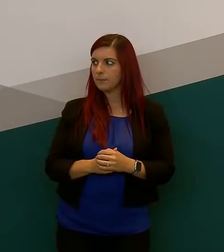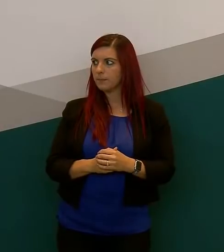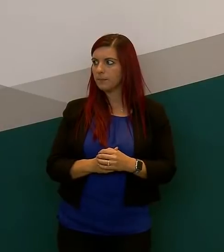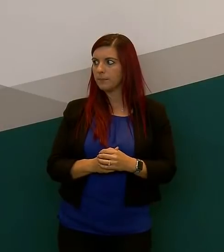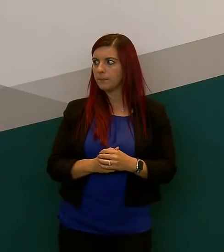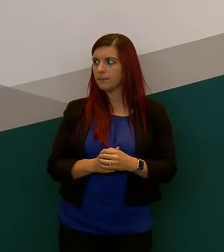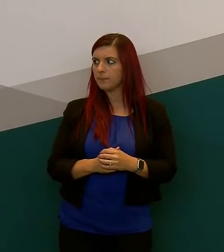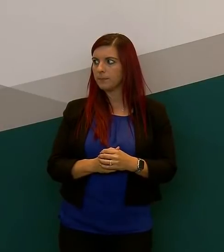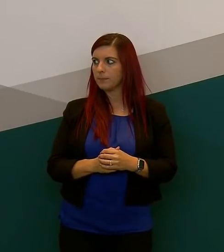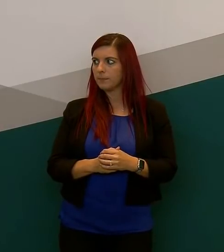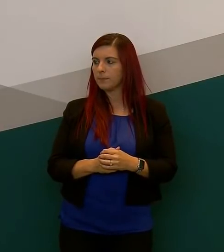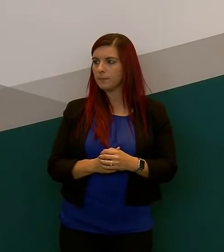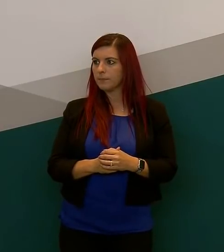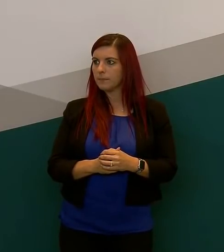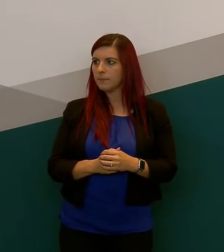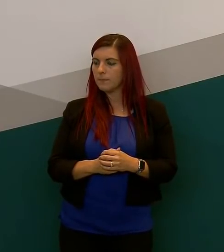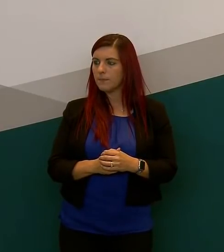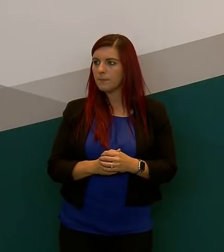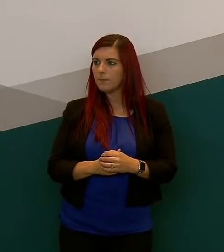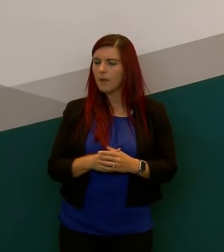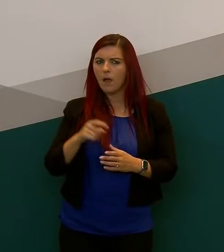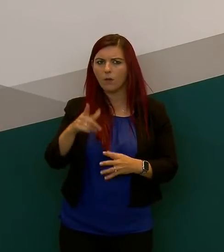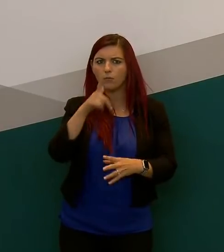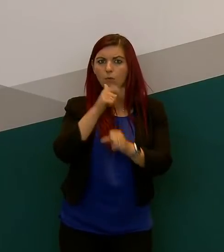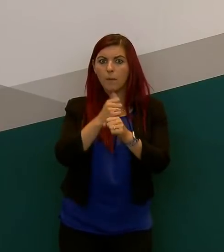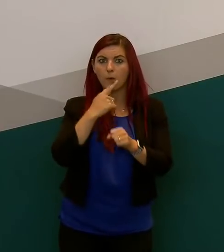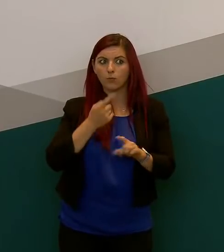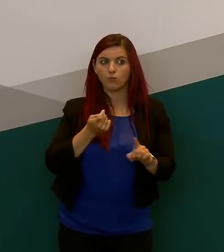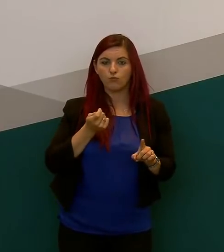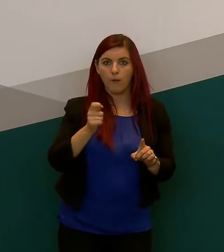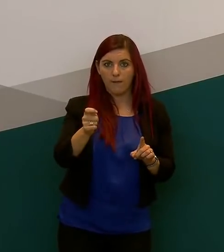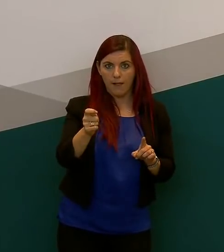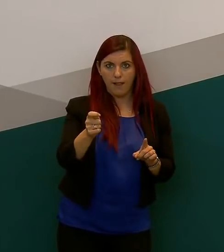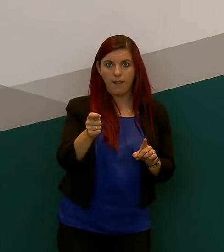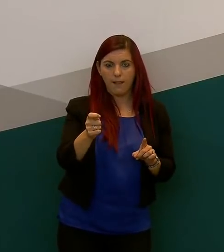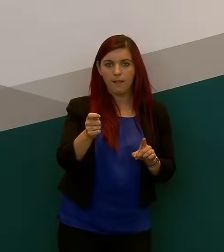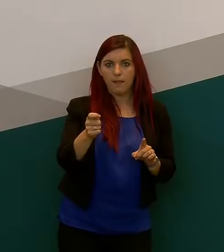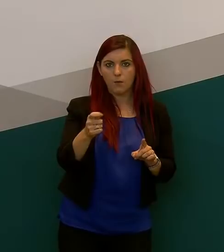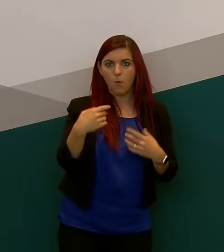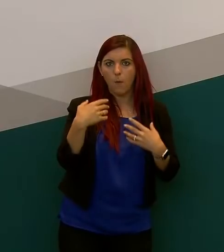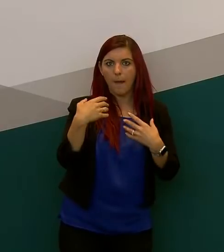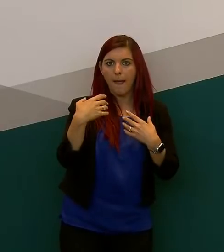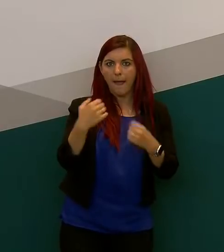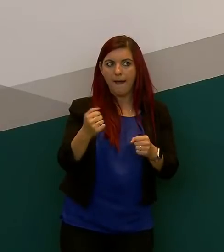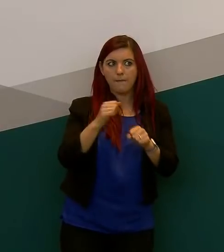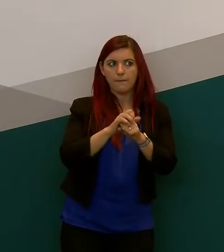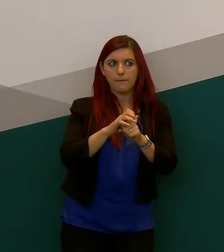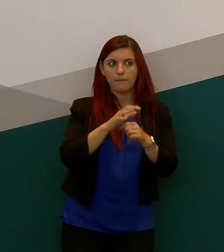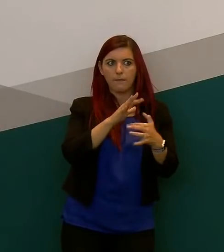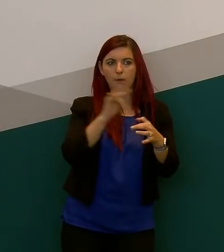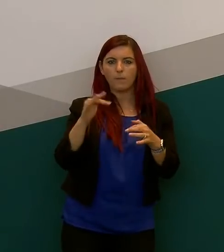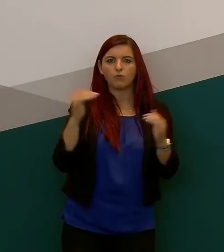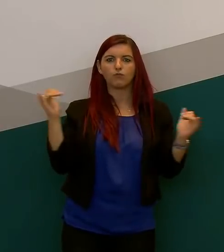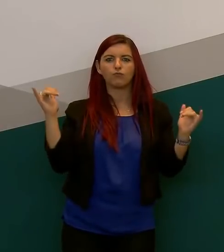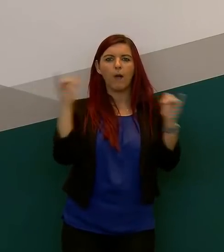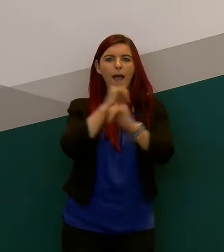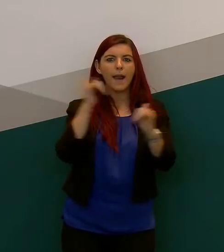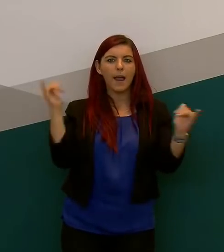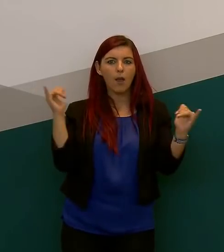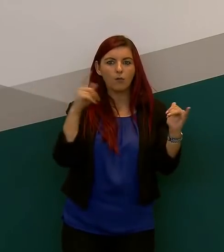An Irish level, sorry. On travel itself, we had a tweet from Ryanair which effectively said